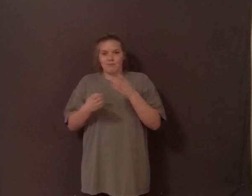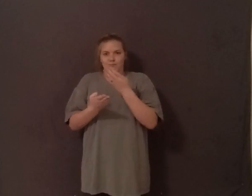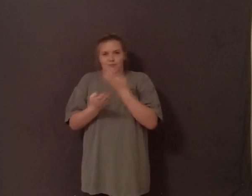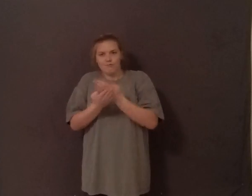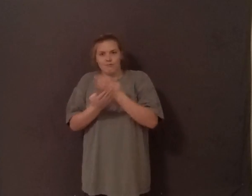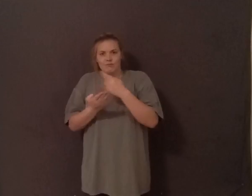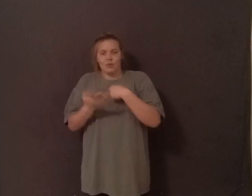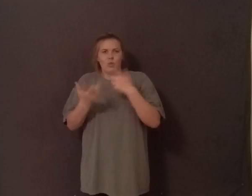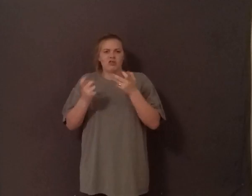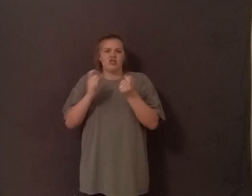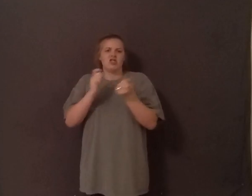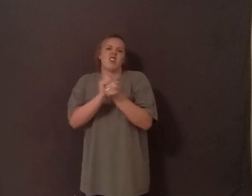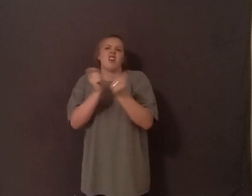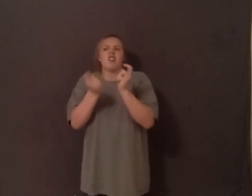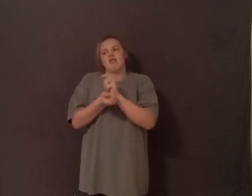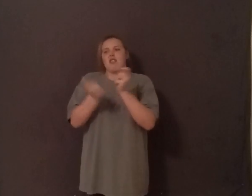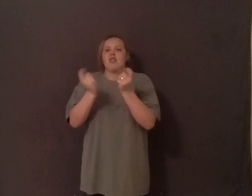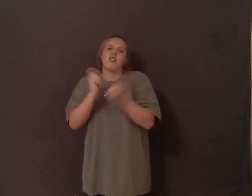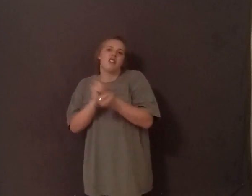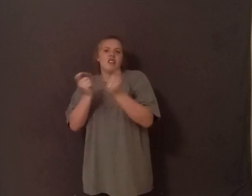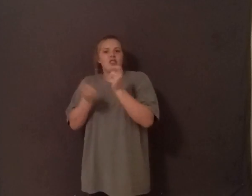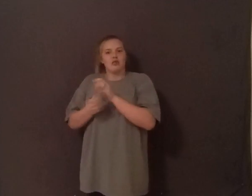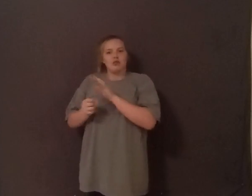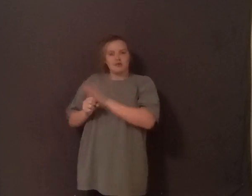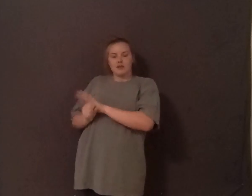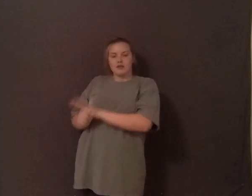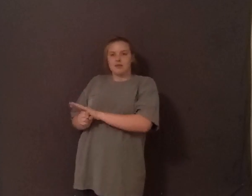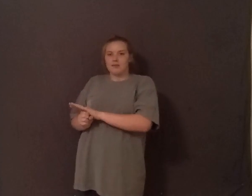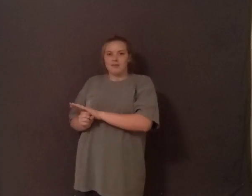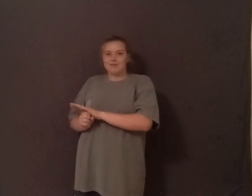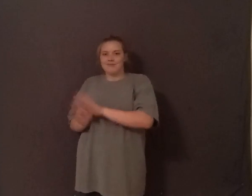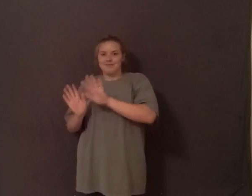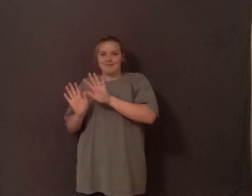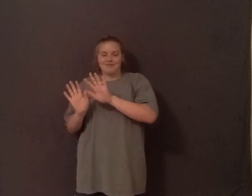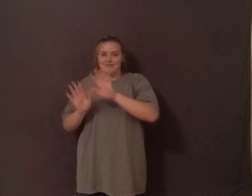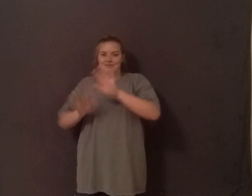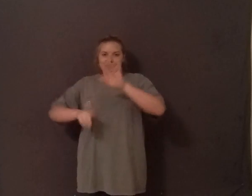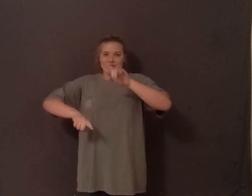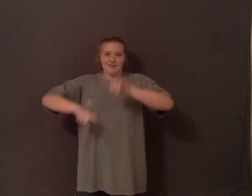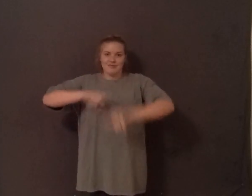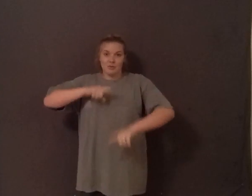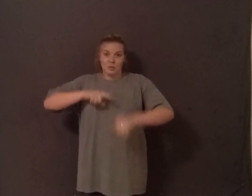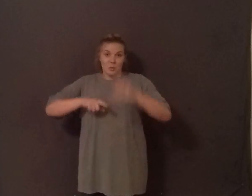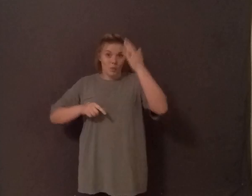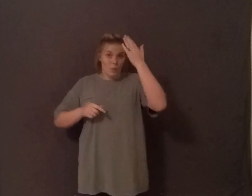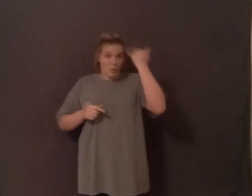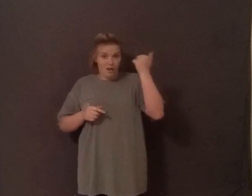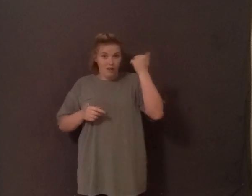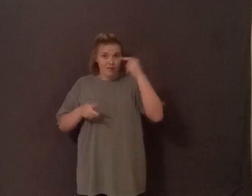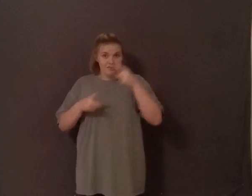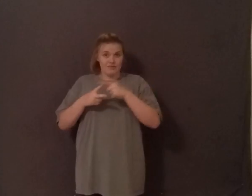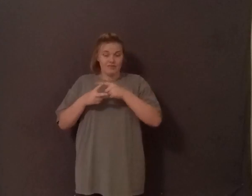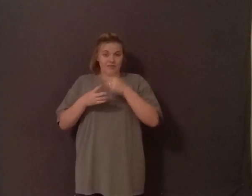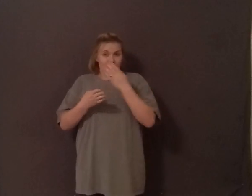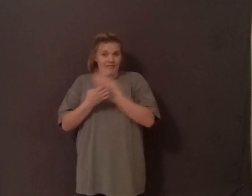order to get rid of our stress. But that doesn't usually work. 1, because it's hard to change the facts, and 2, because the facts